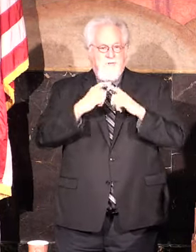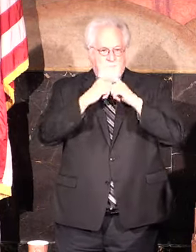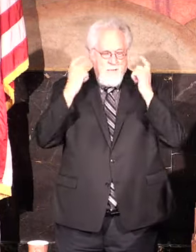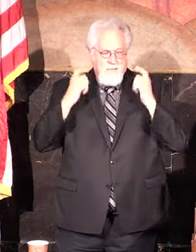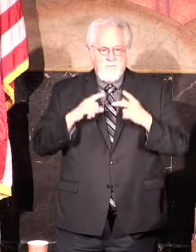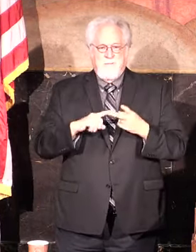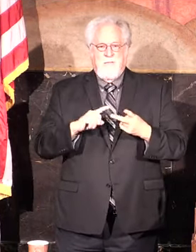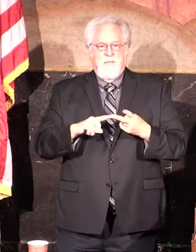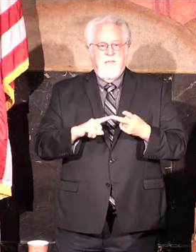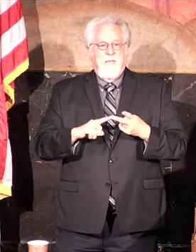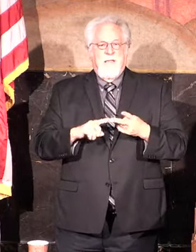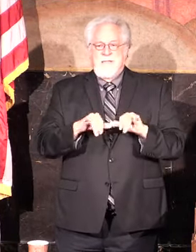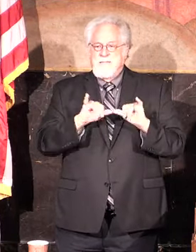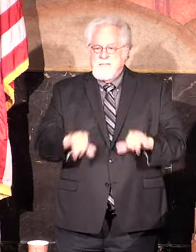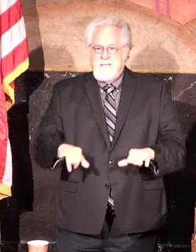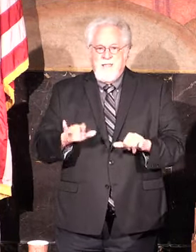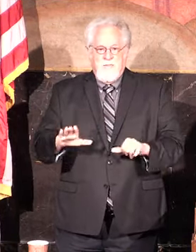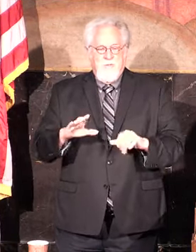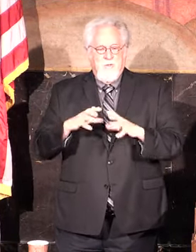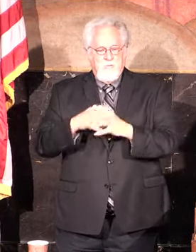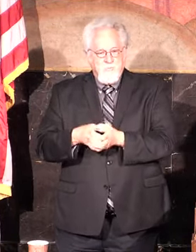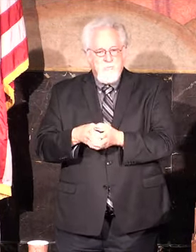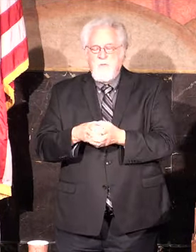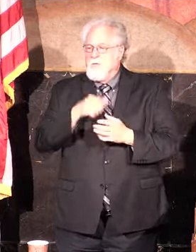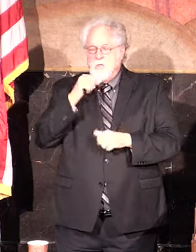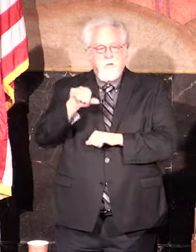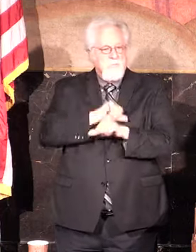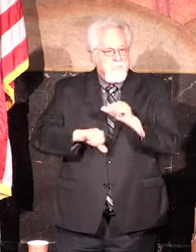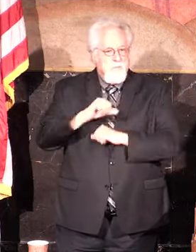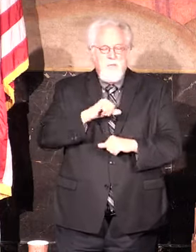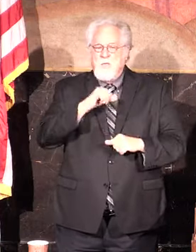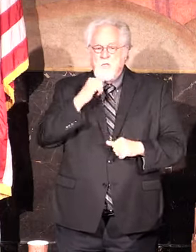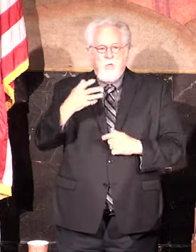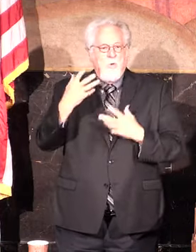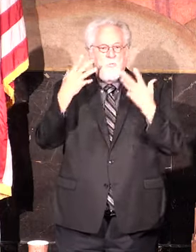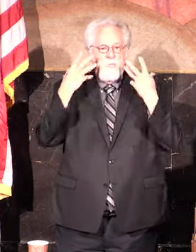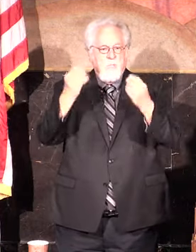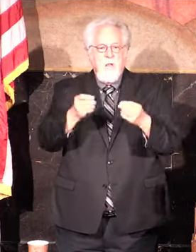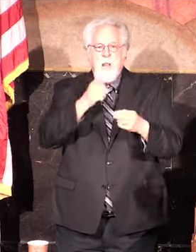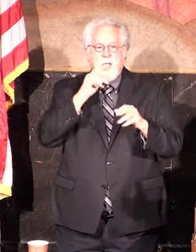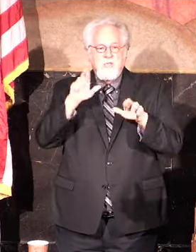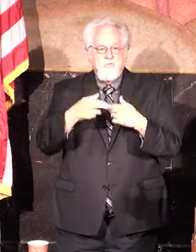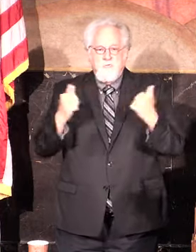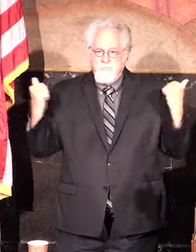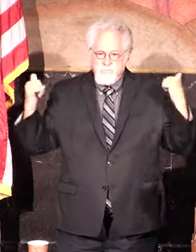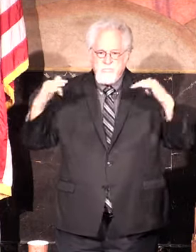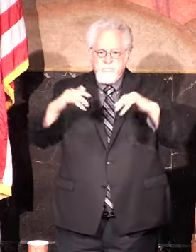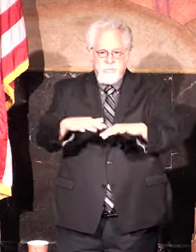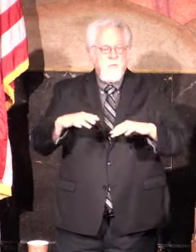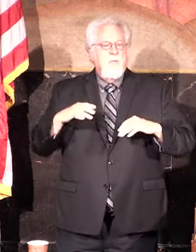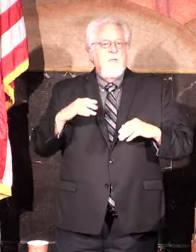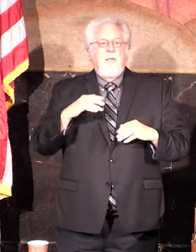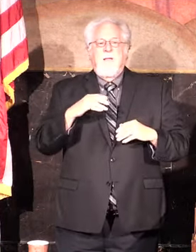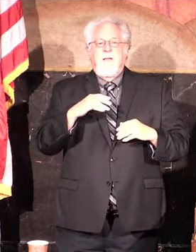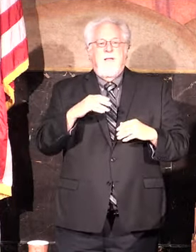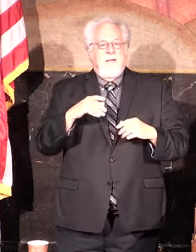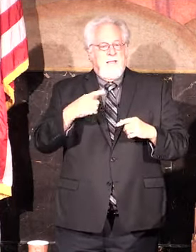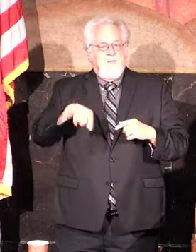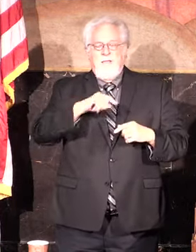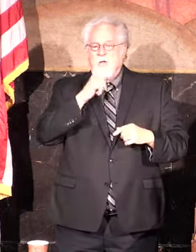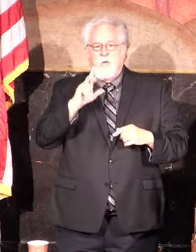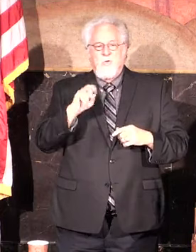on, that they stay in their cohorts and they don't intermingle, that they don't go to the lunchroom with every student in the school, that they